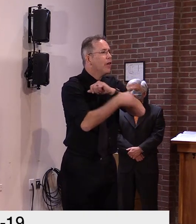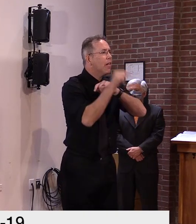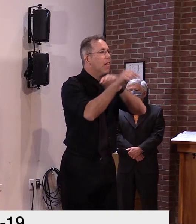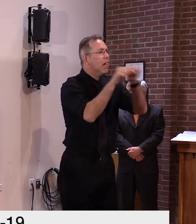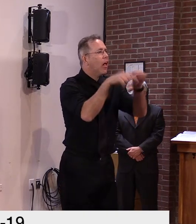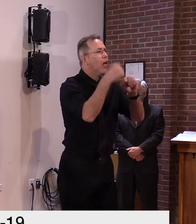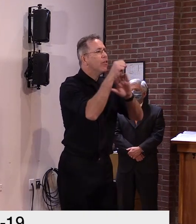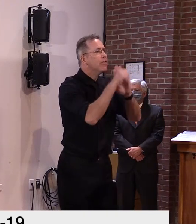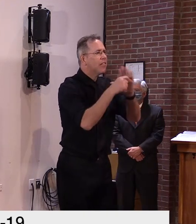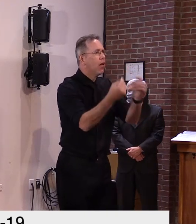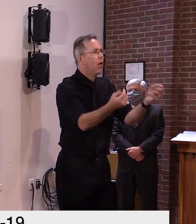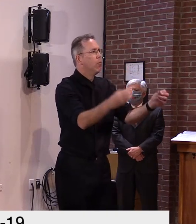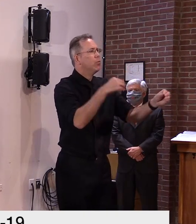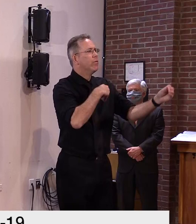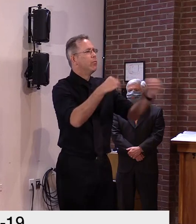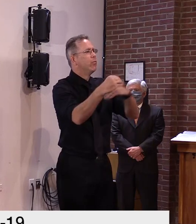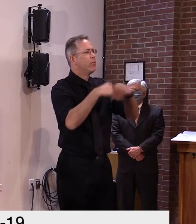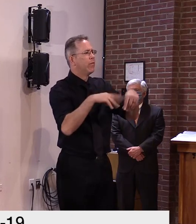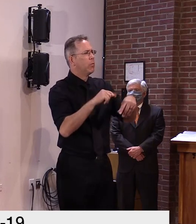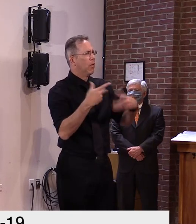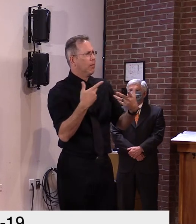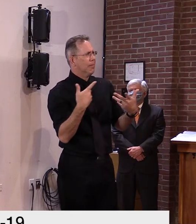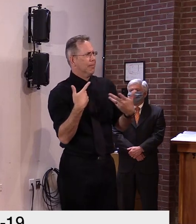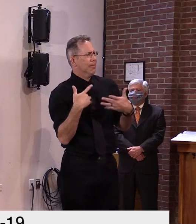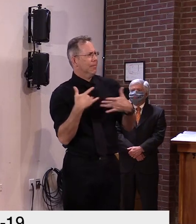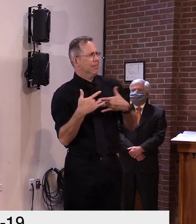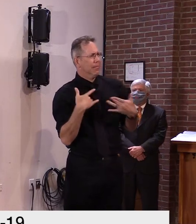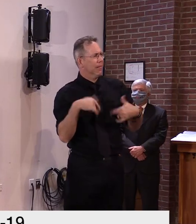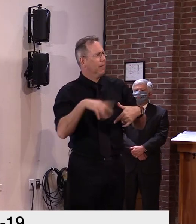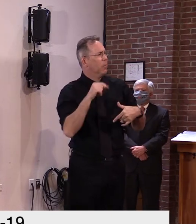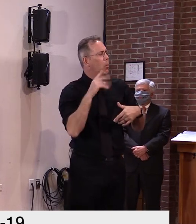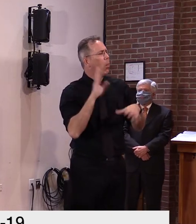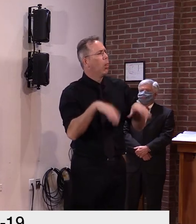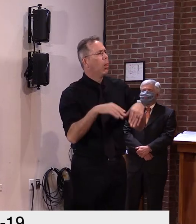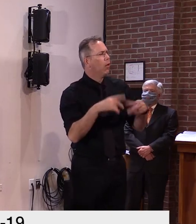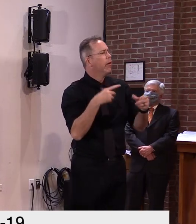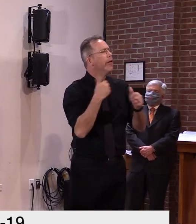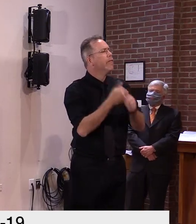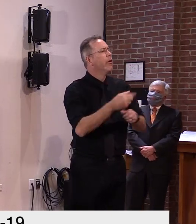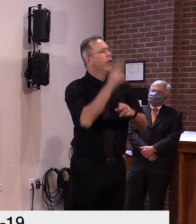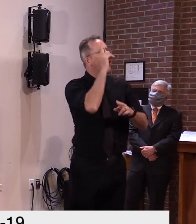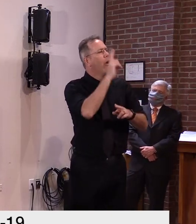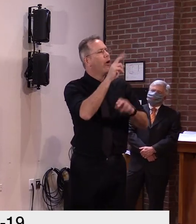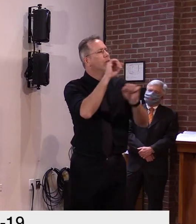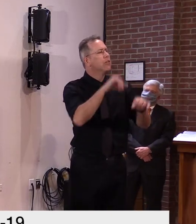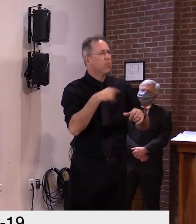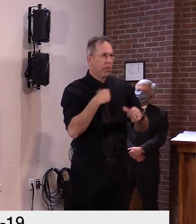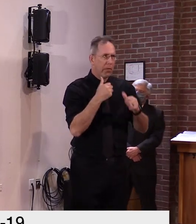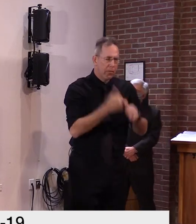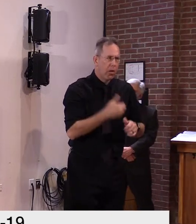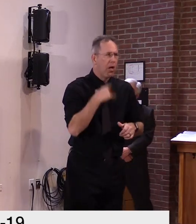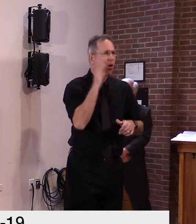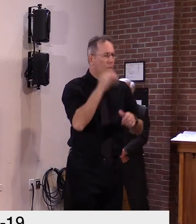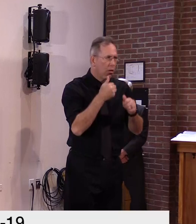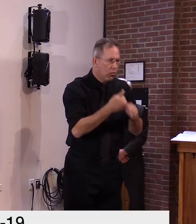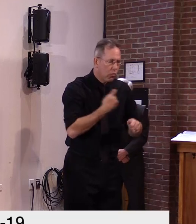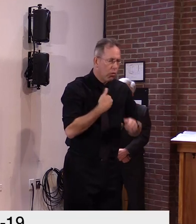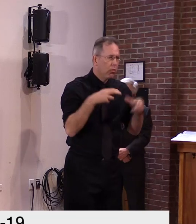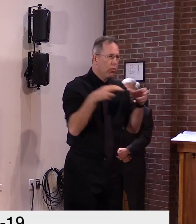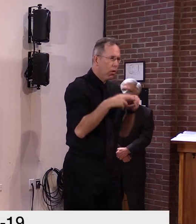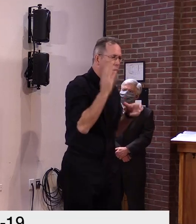this a number of times. We don't have a perfect system, nor do I know what the perfect system is, to be perfectly